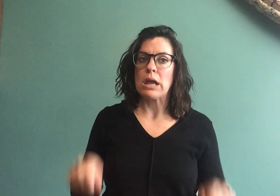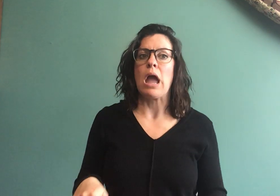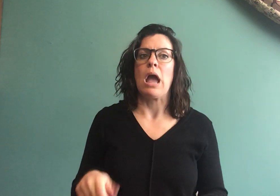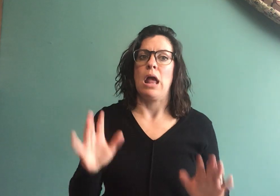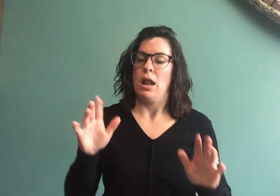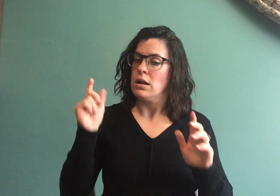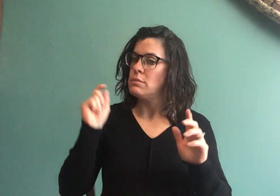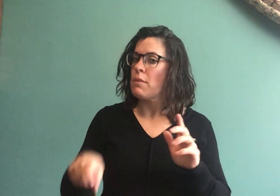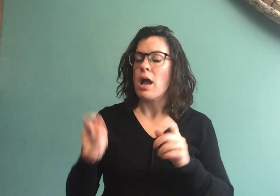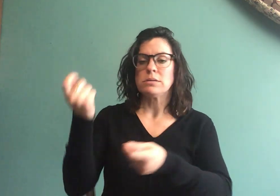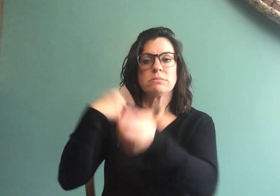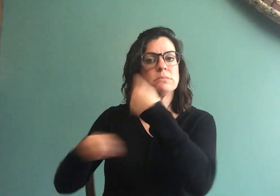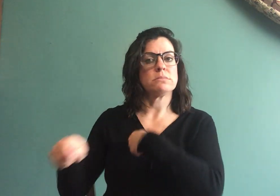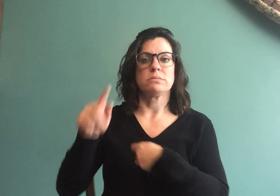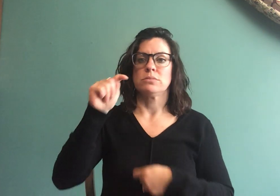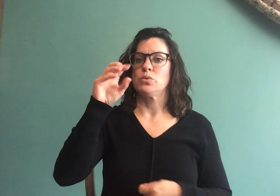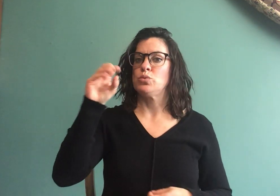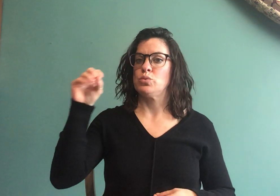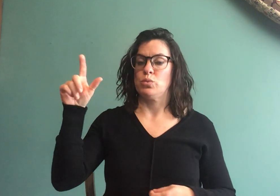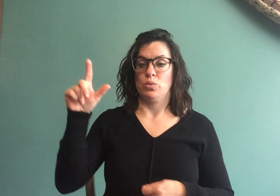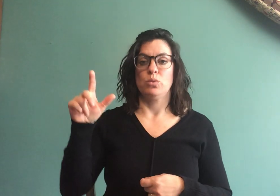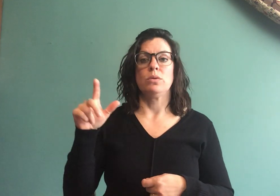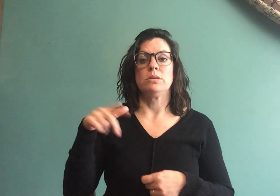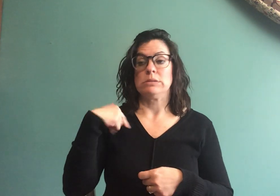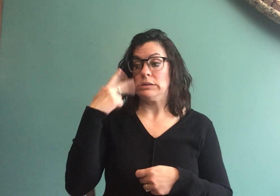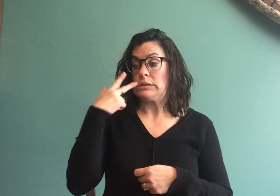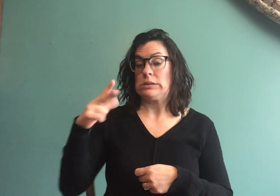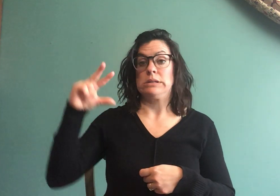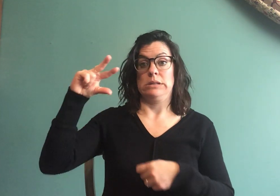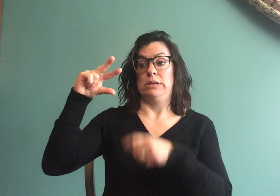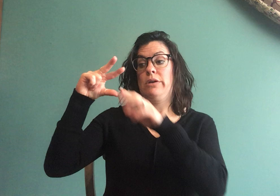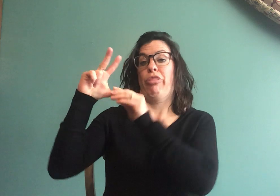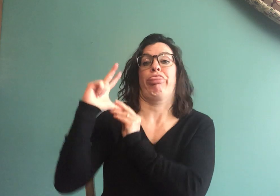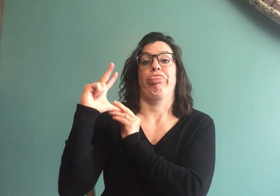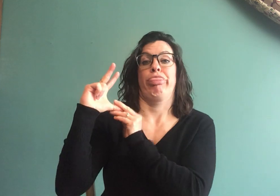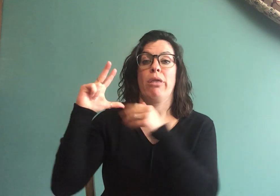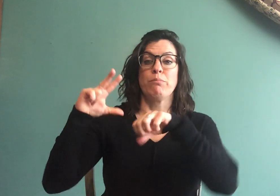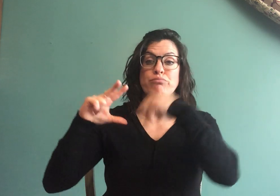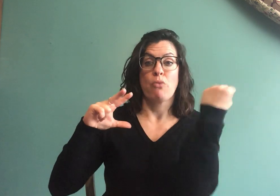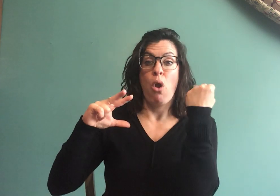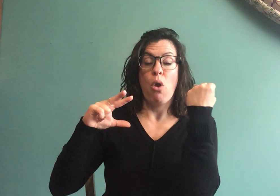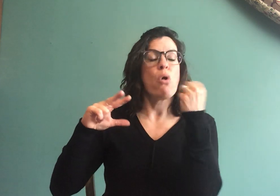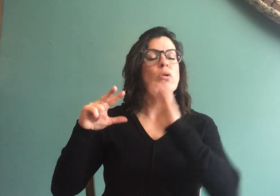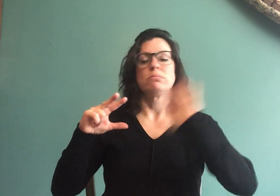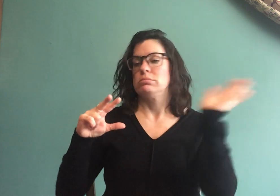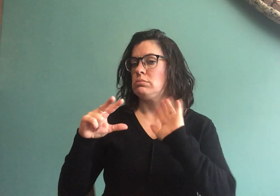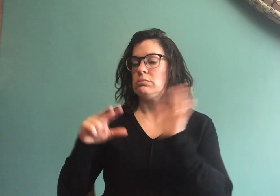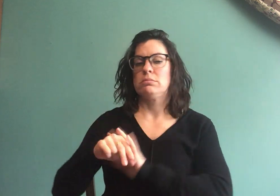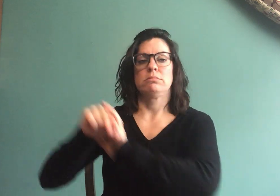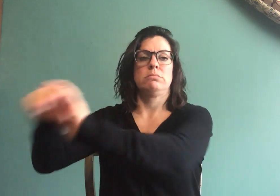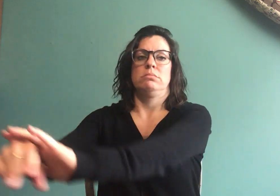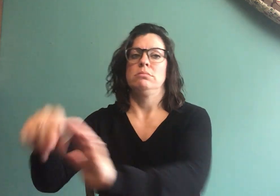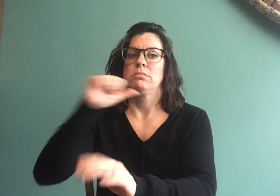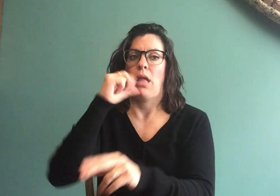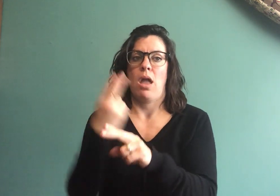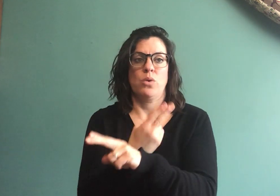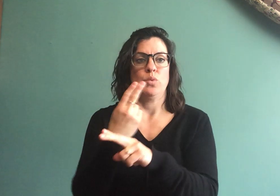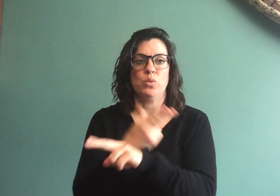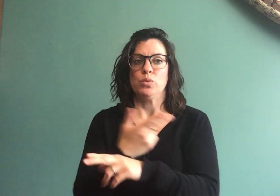and it decides it wants to give someone a shock, it's going to give someone a shock because the grounding conductor is